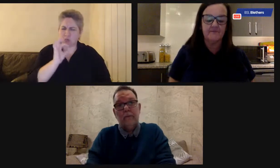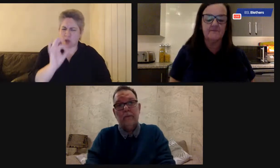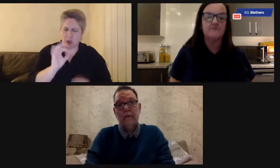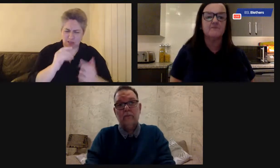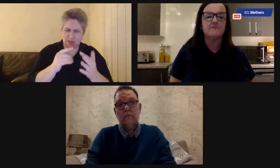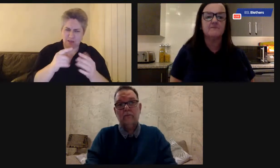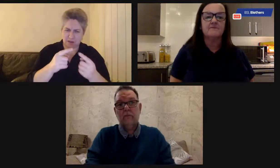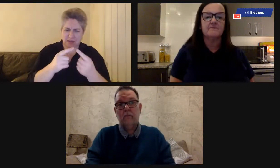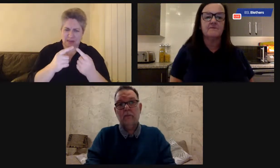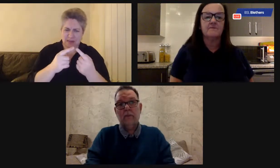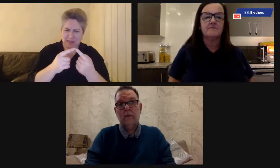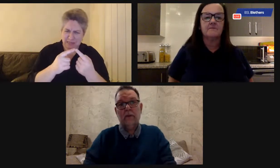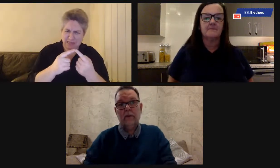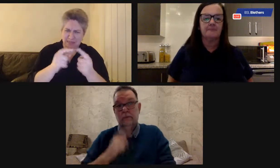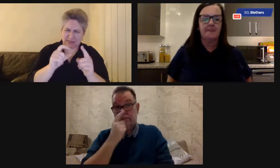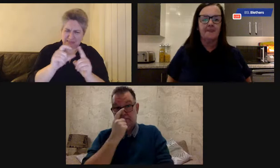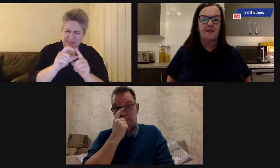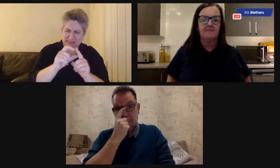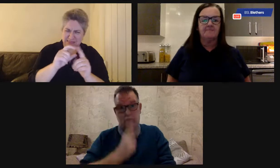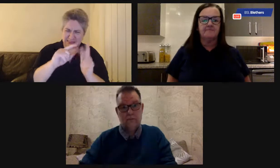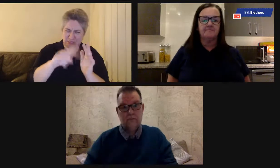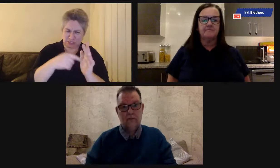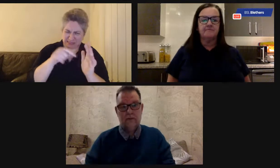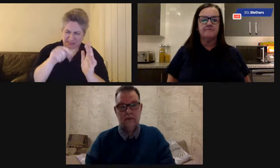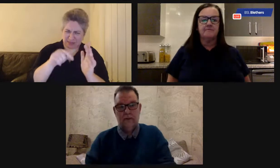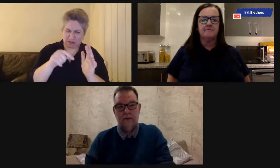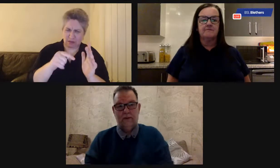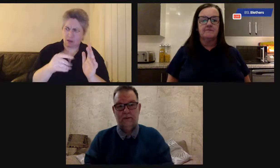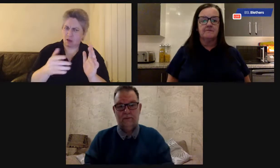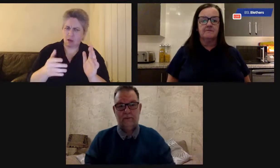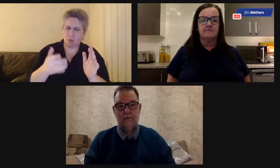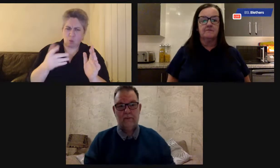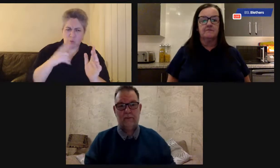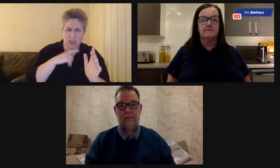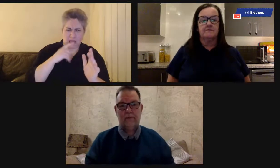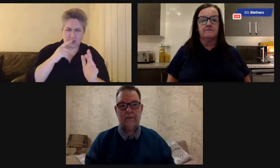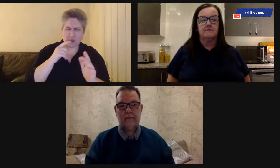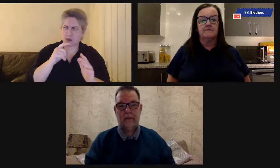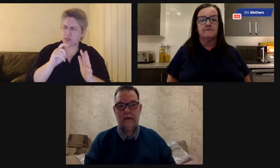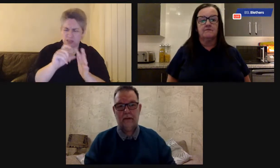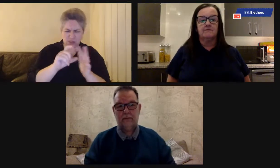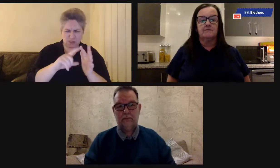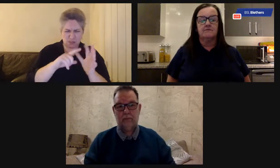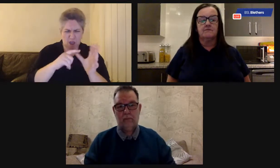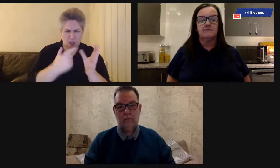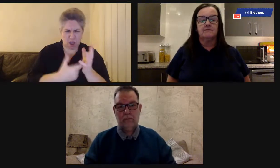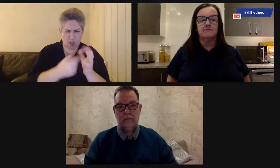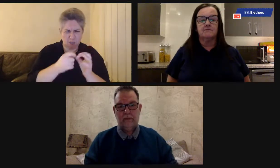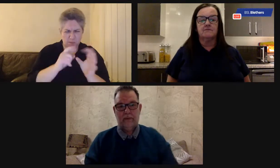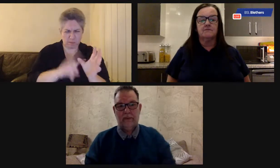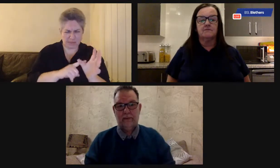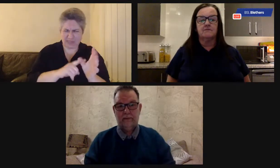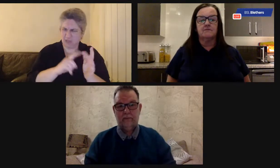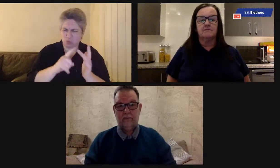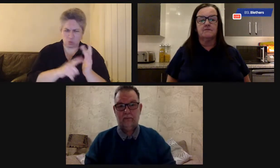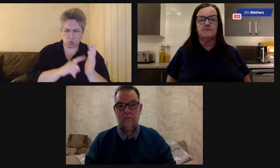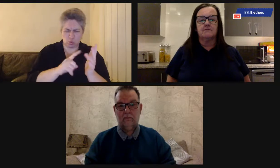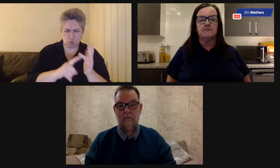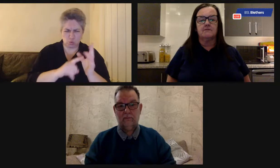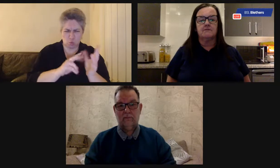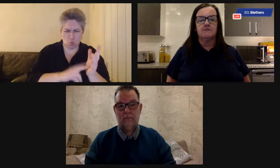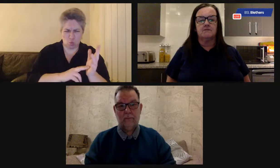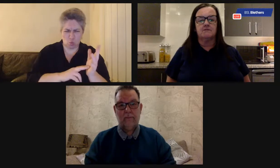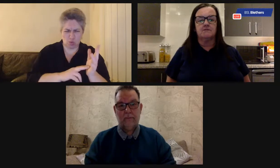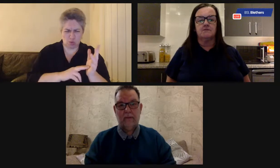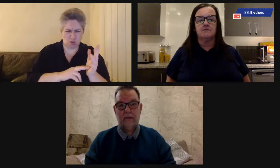Okay. Uh, could I ask you a question? The name you've